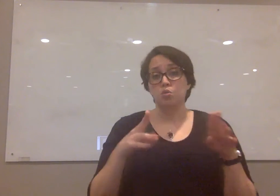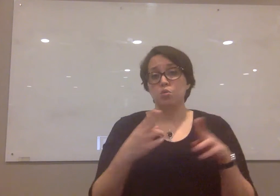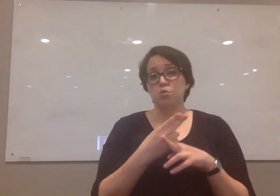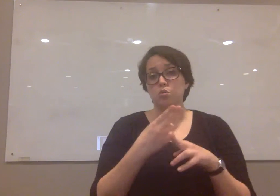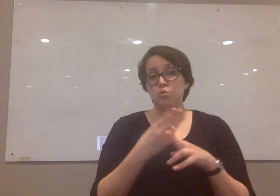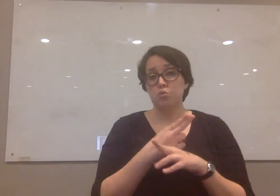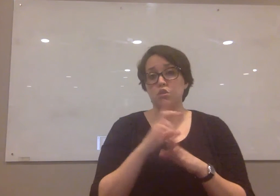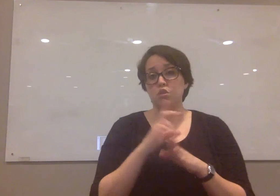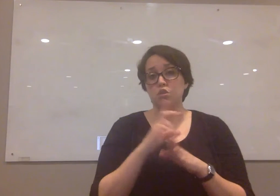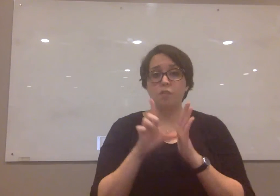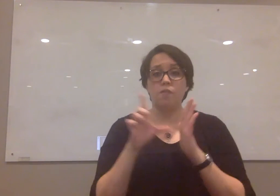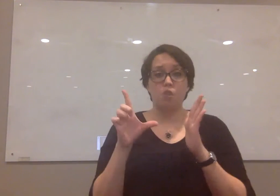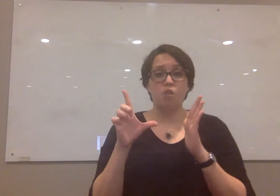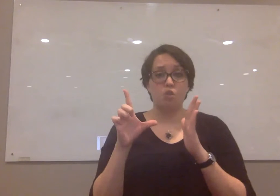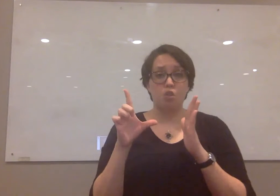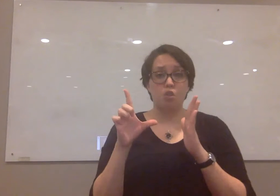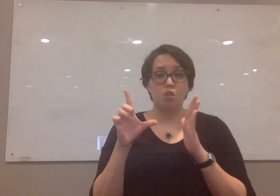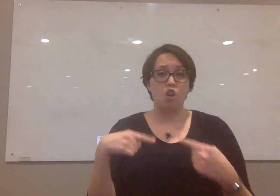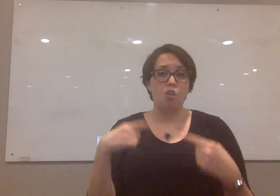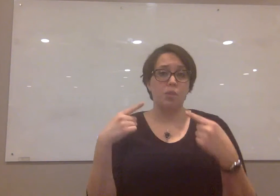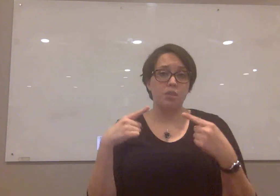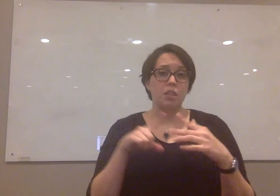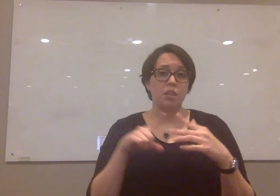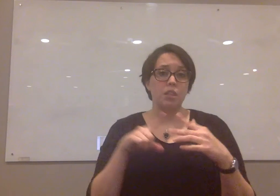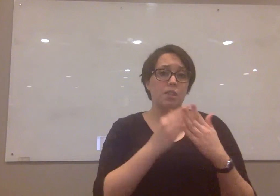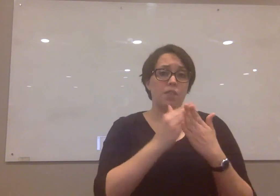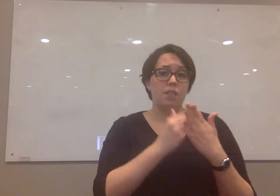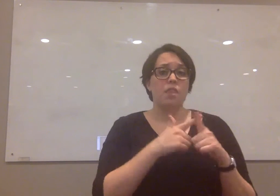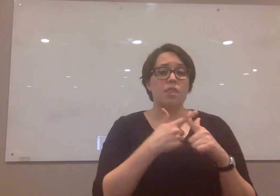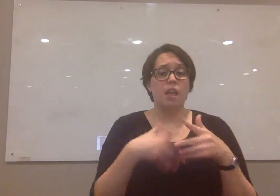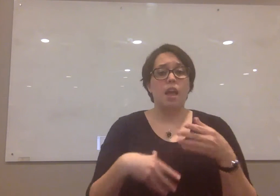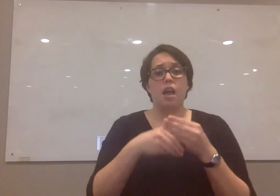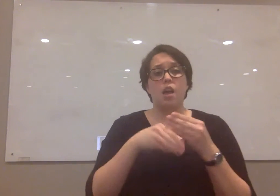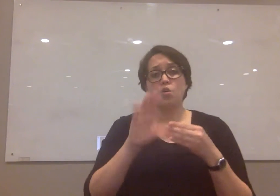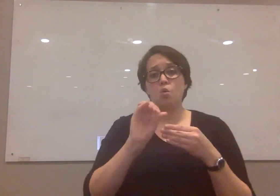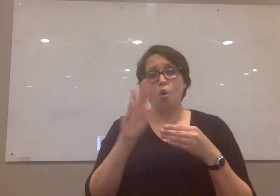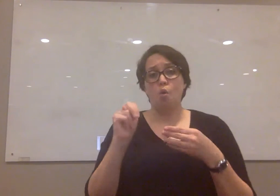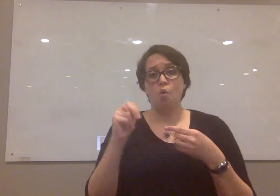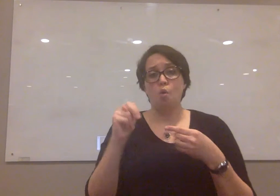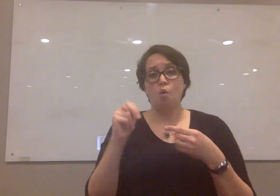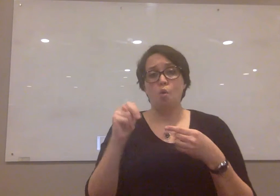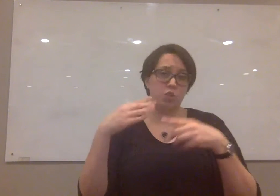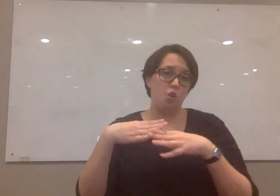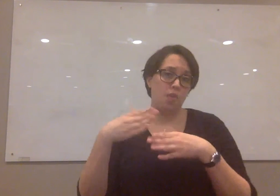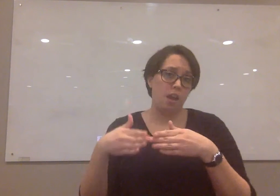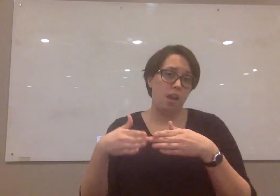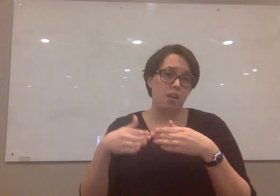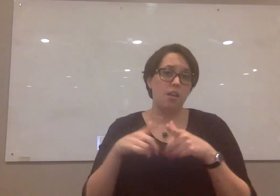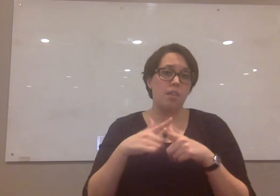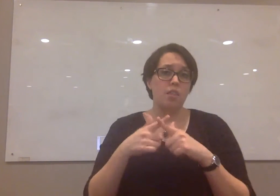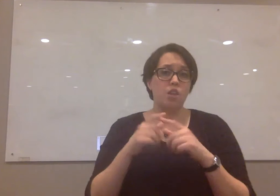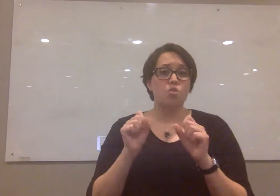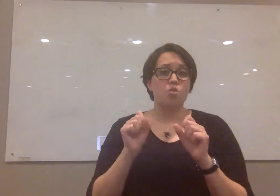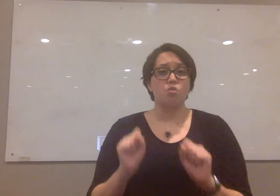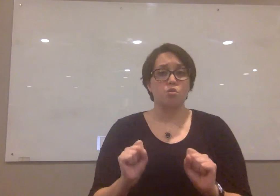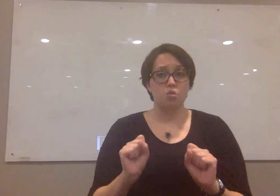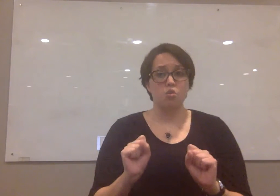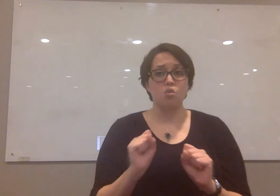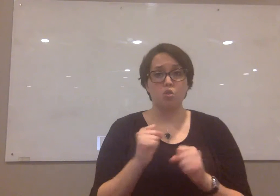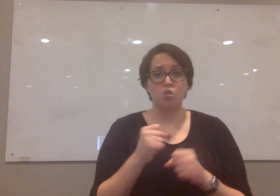argument list, and then you can add on your own arguments to the end. And this way you could dynamically spin up children for that